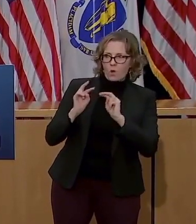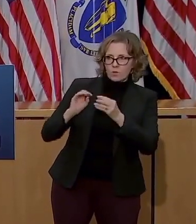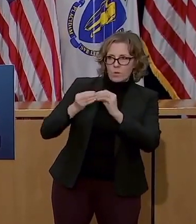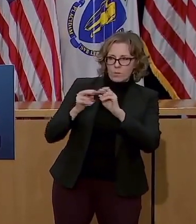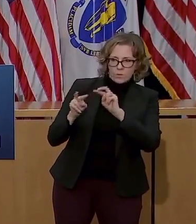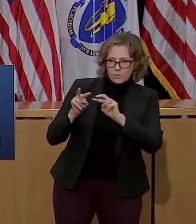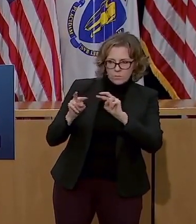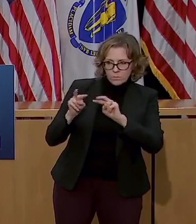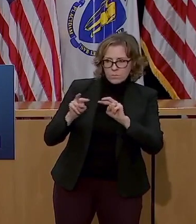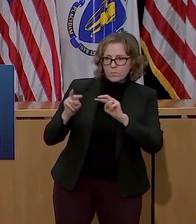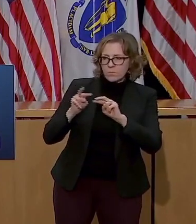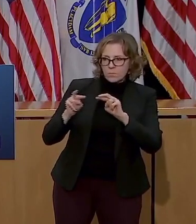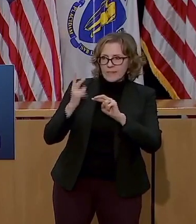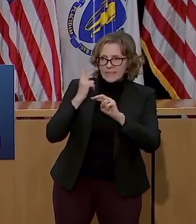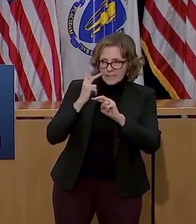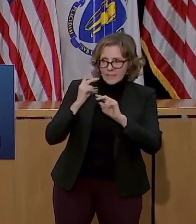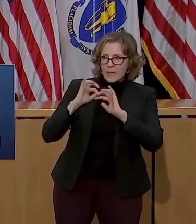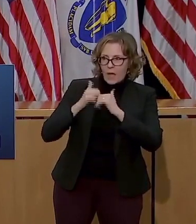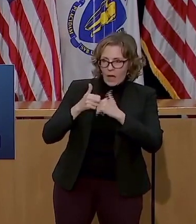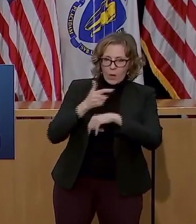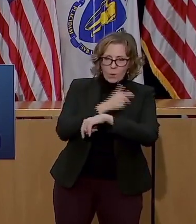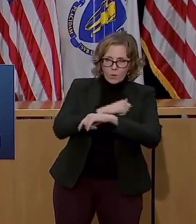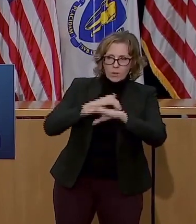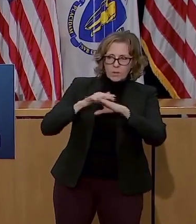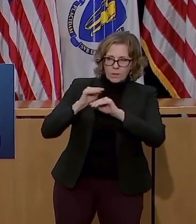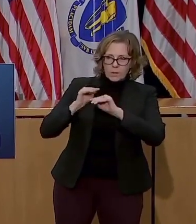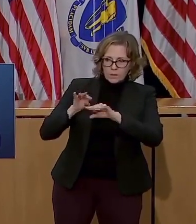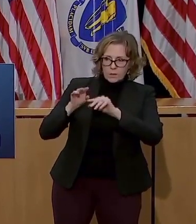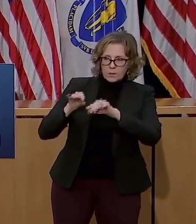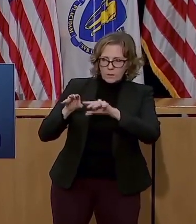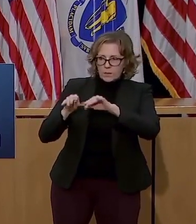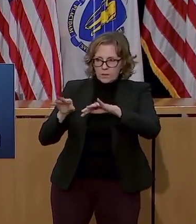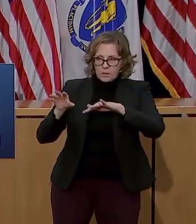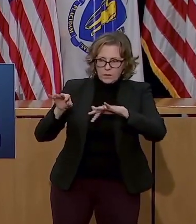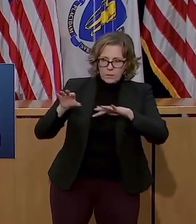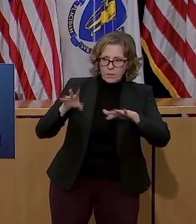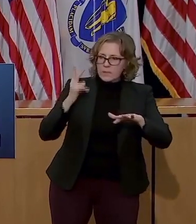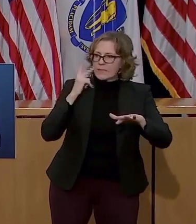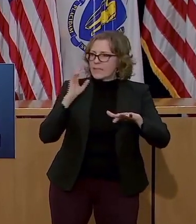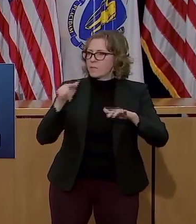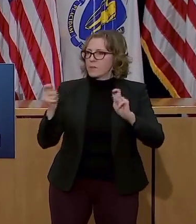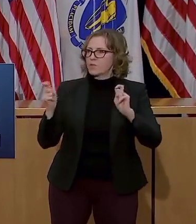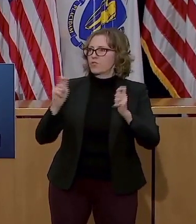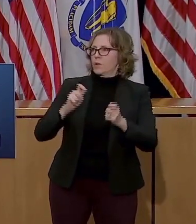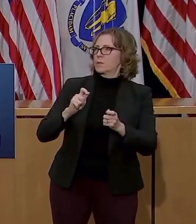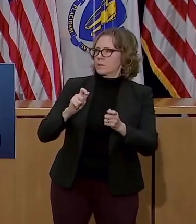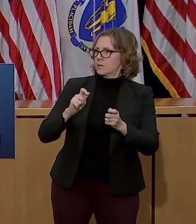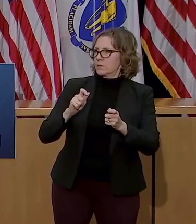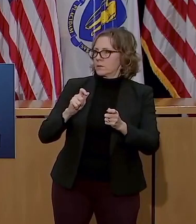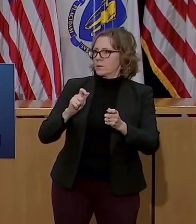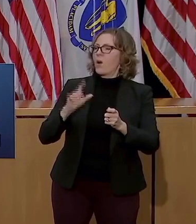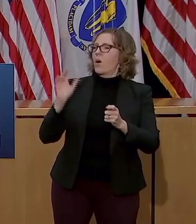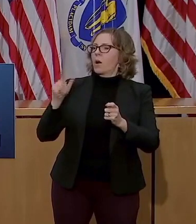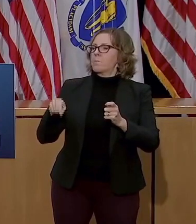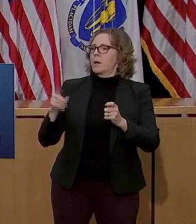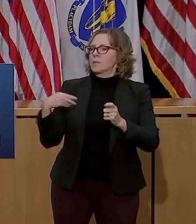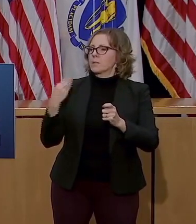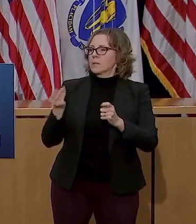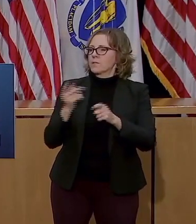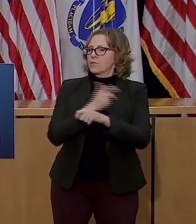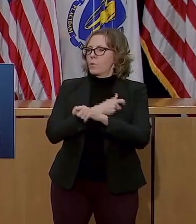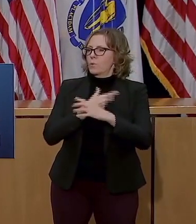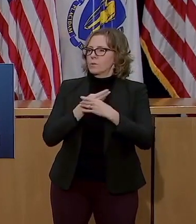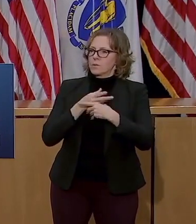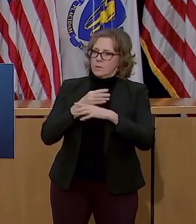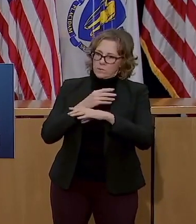the penetration, the administration is of doses, and see if where we need to make adjustments and put in more doses into